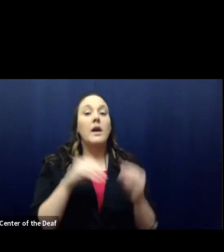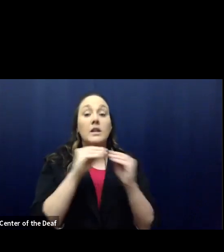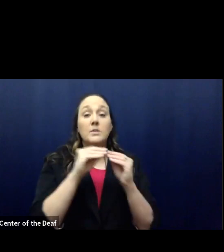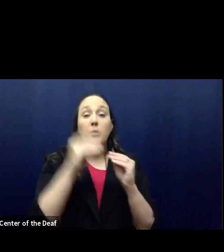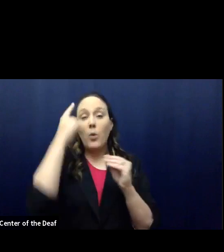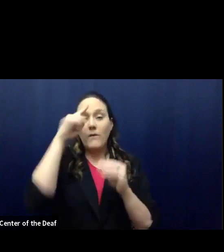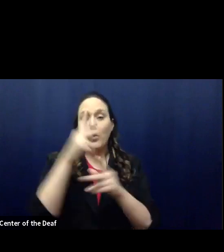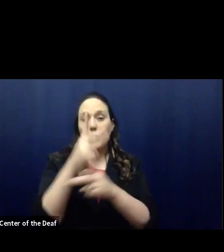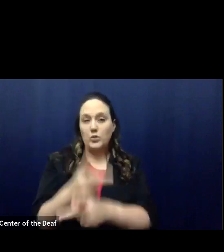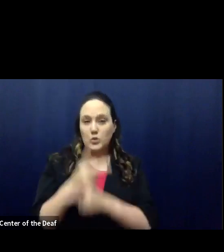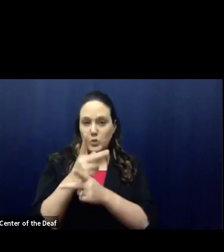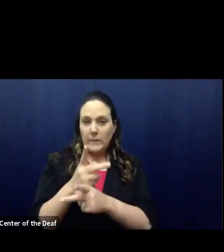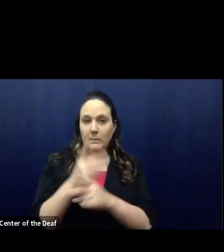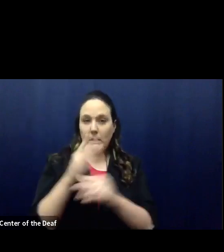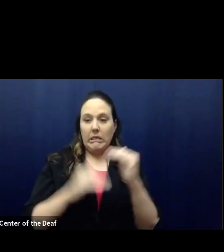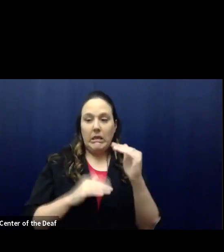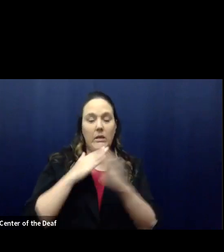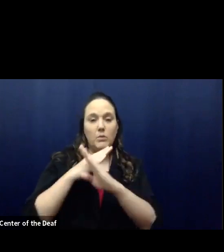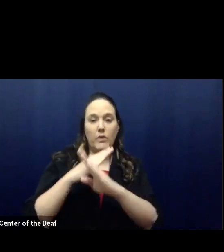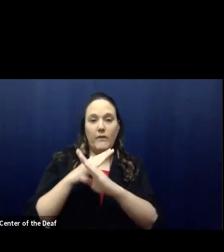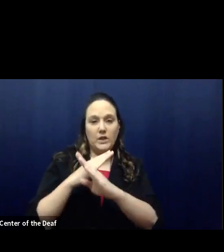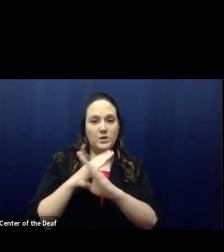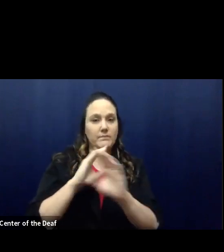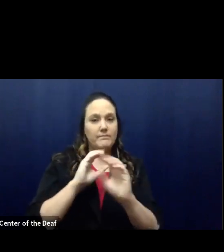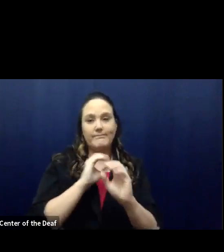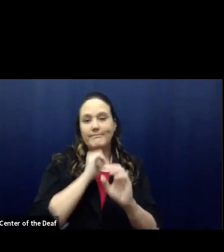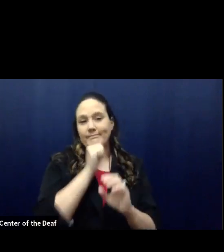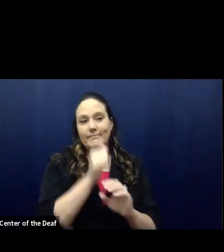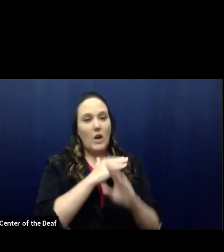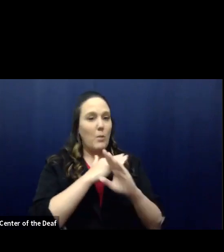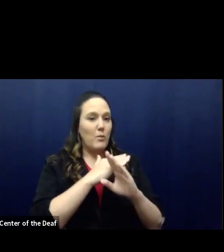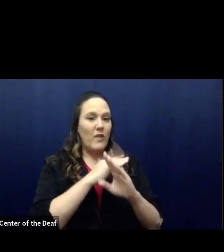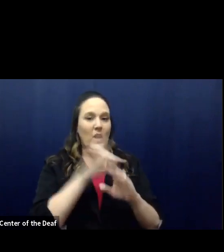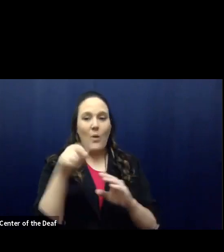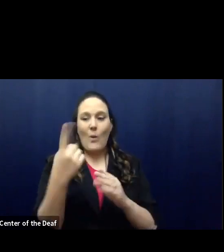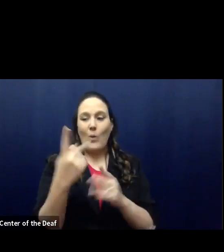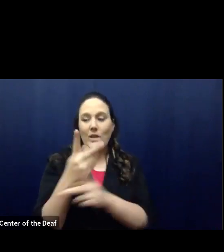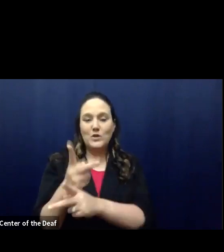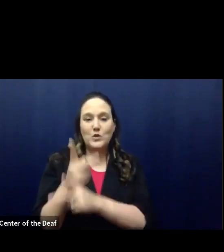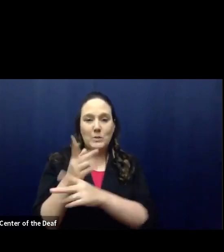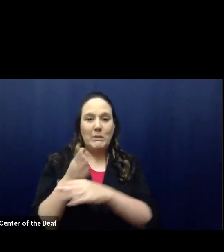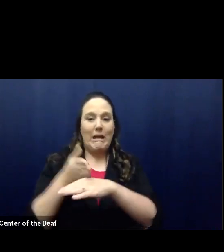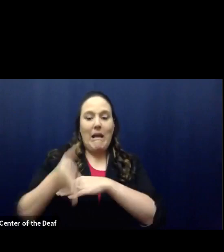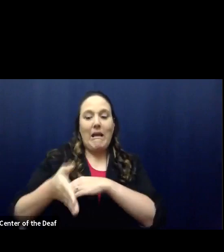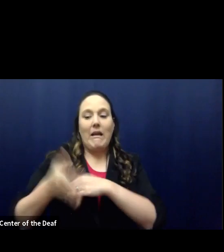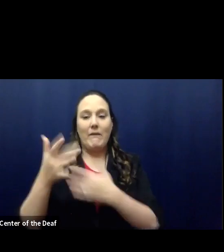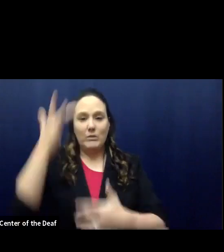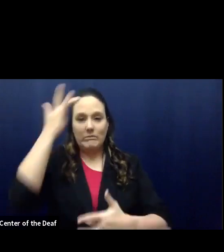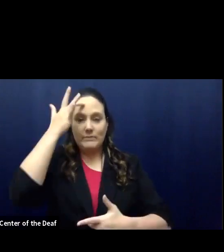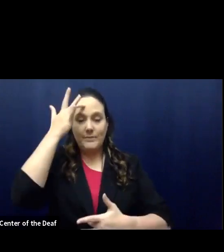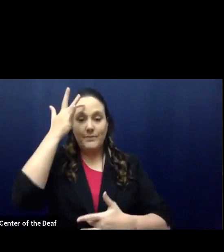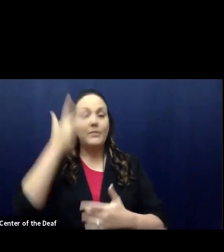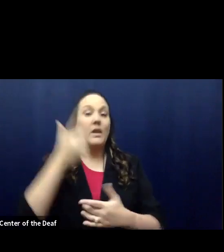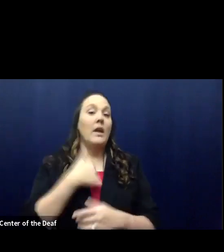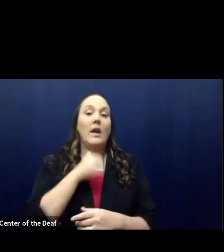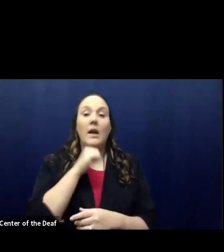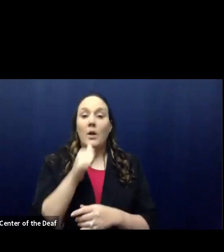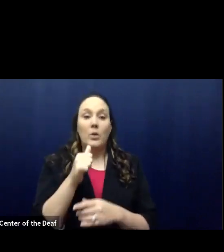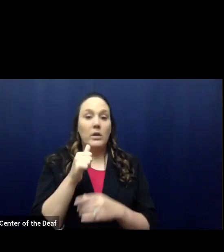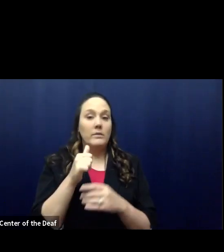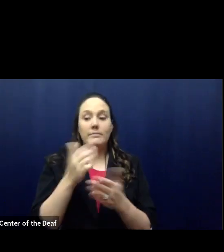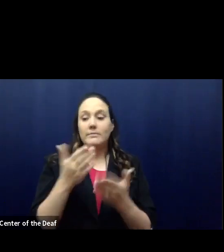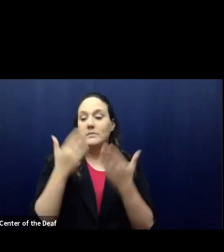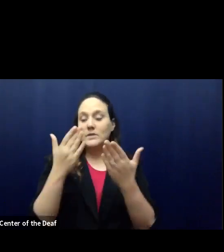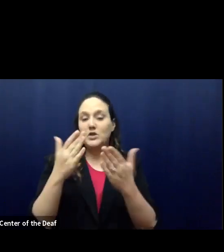treatment than for prevention at this time. There's a lot of different studies going on, but I wouldn't try to do it in advance to prevent the